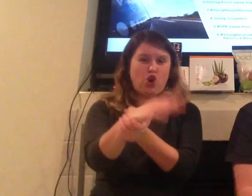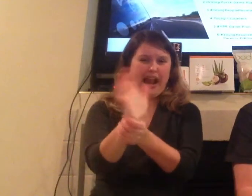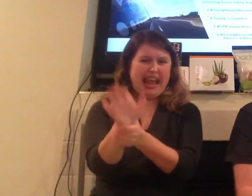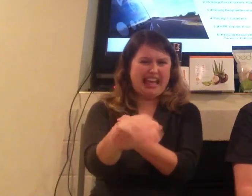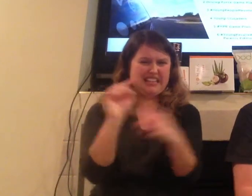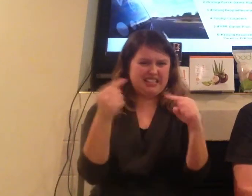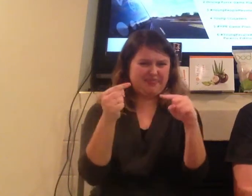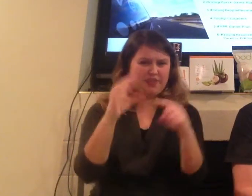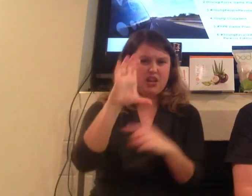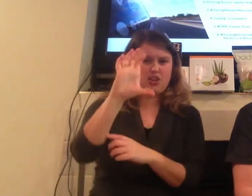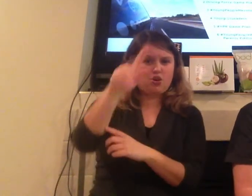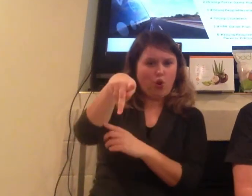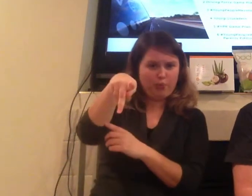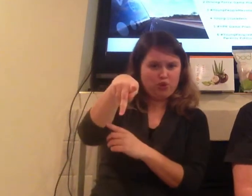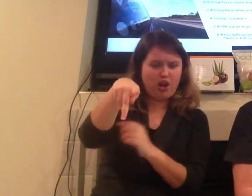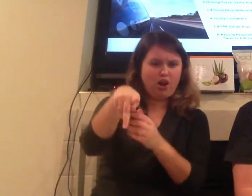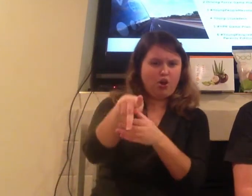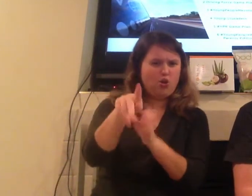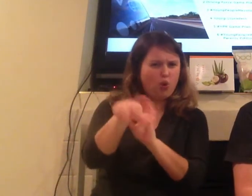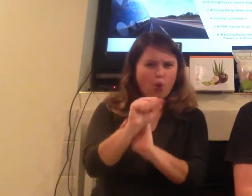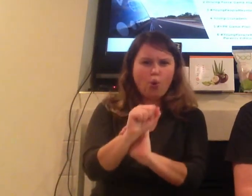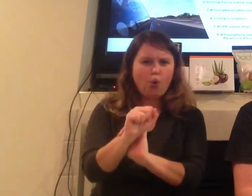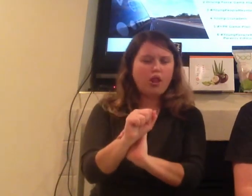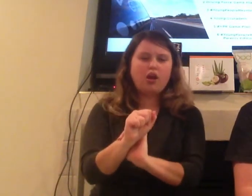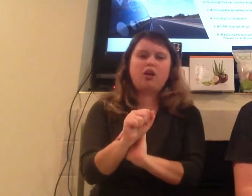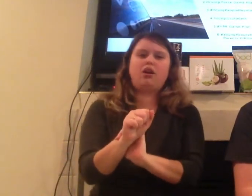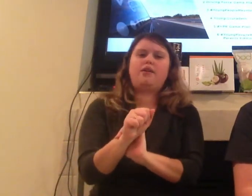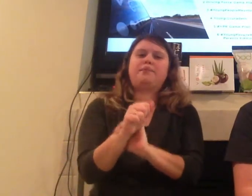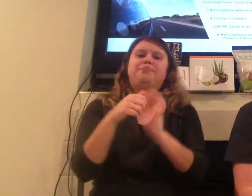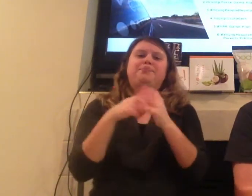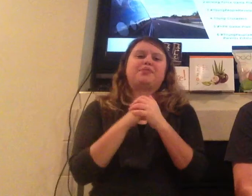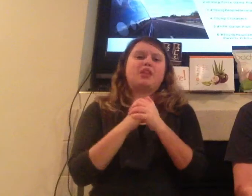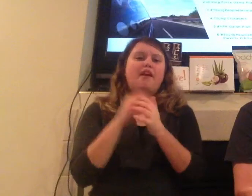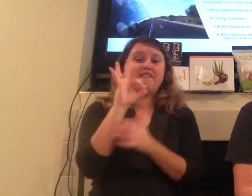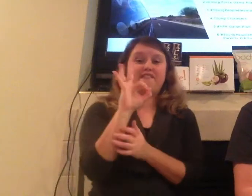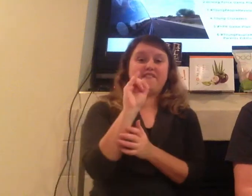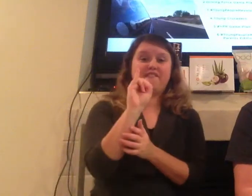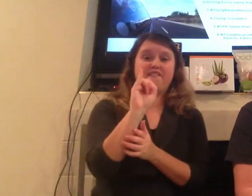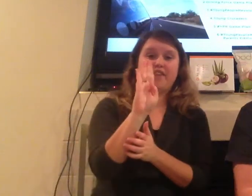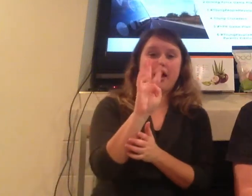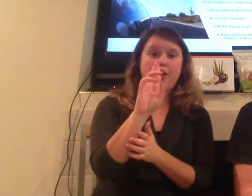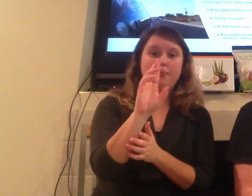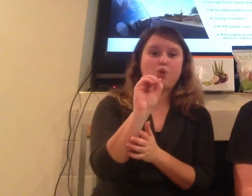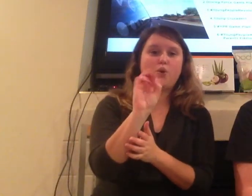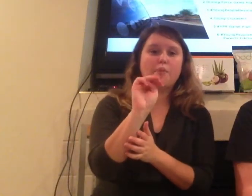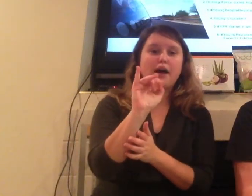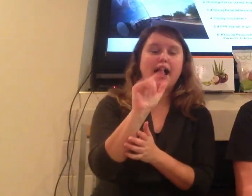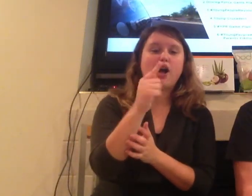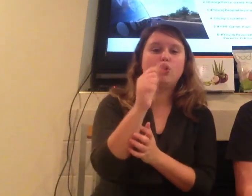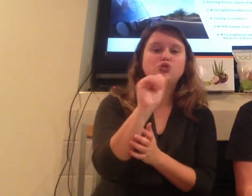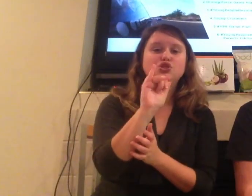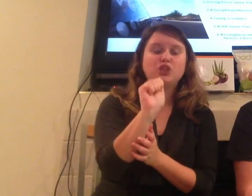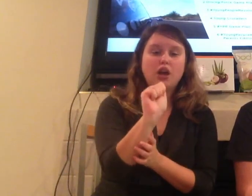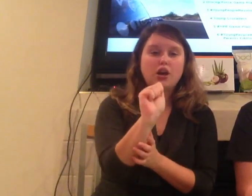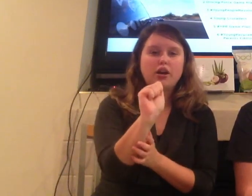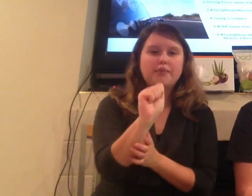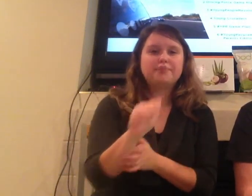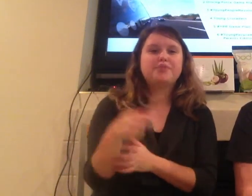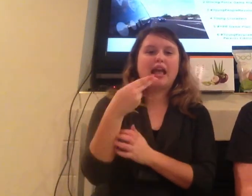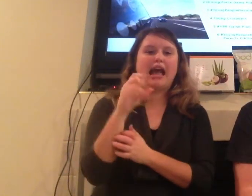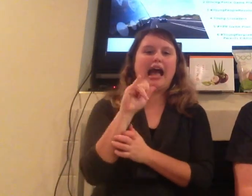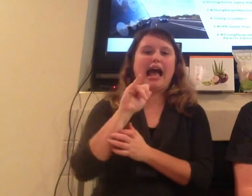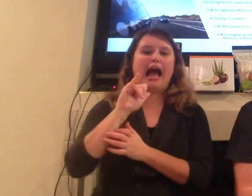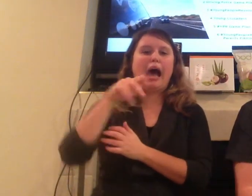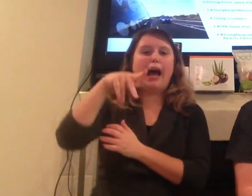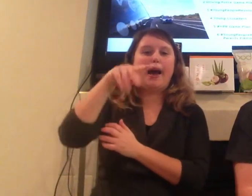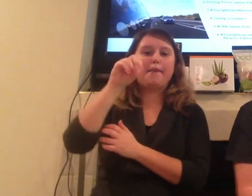and carpal tunnel syndrome, clinically diagnosed with fibromyalgia. She was